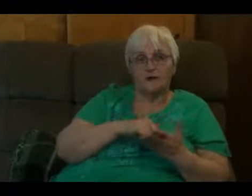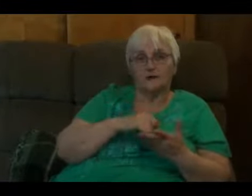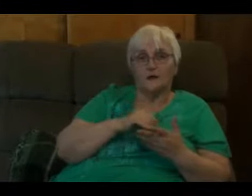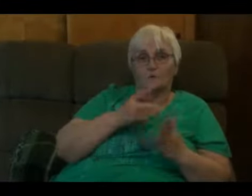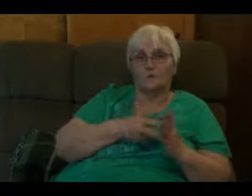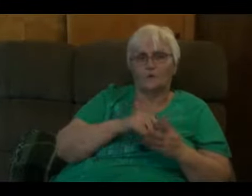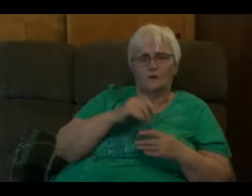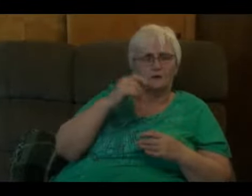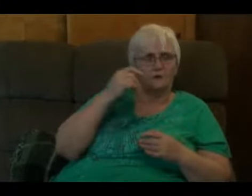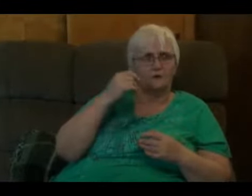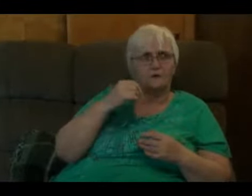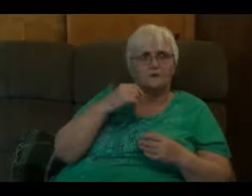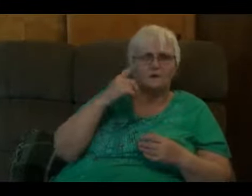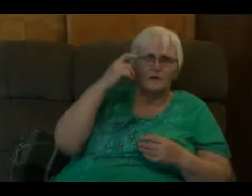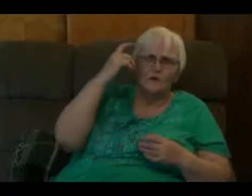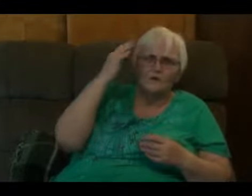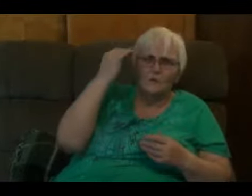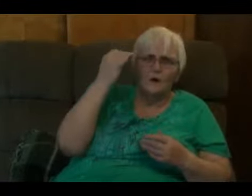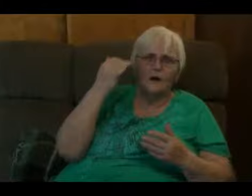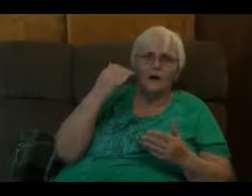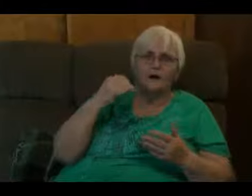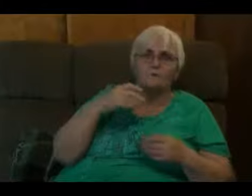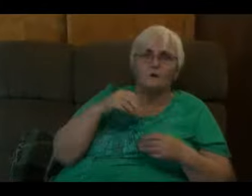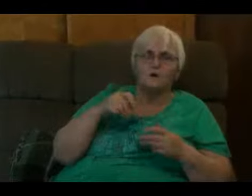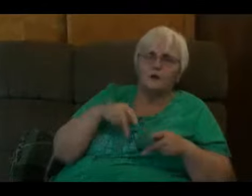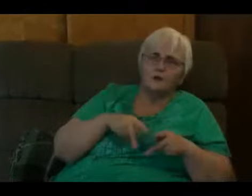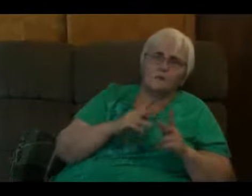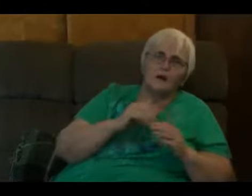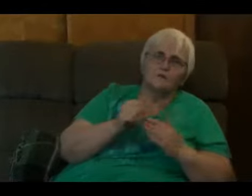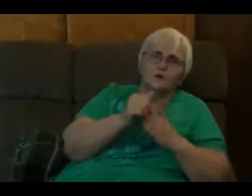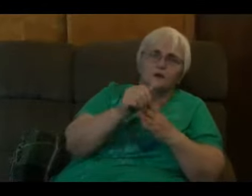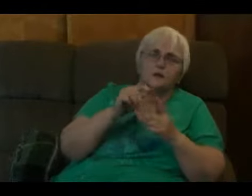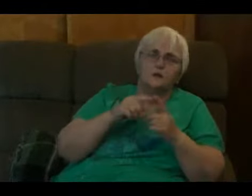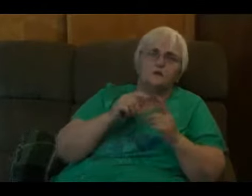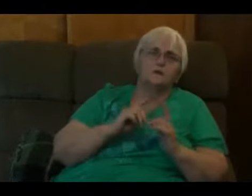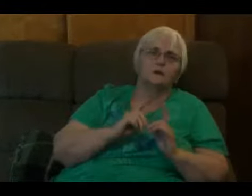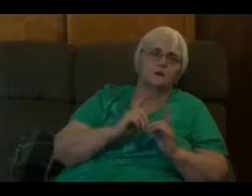wonder. Amen. But we're meant to go down the path that's going to lead to the answer.